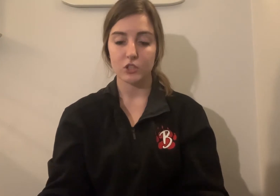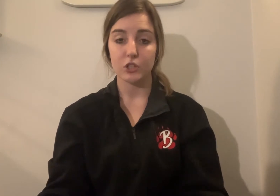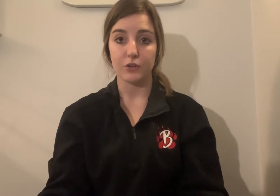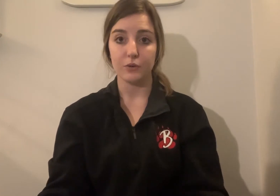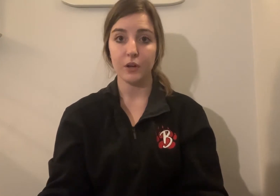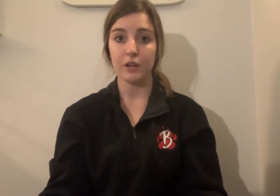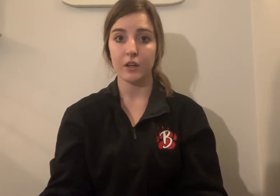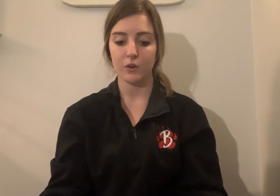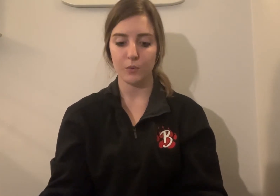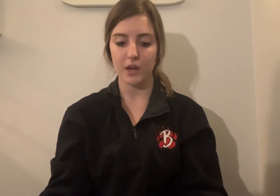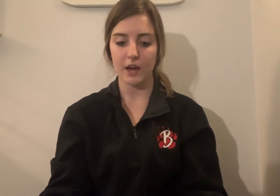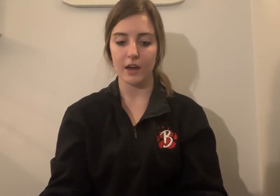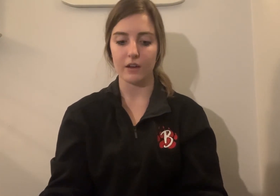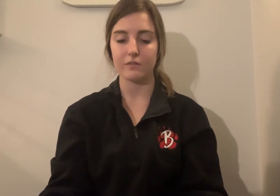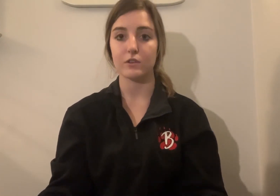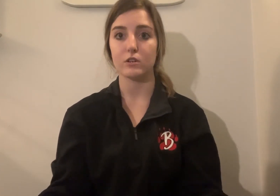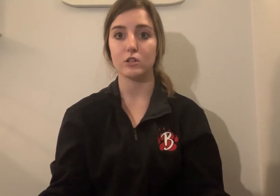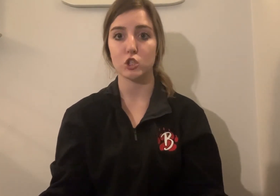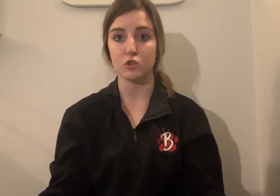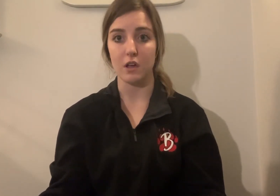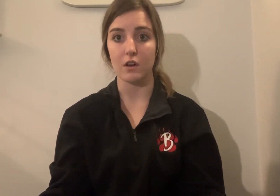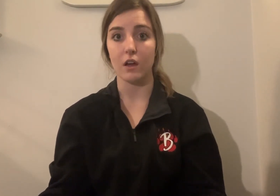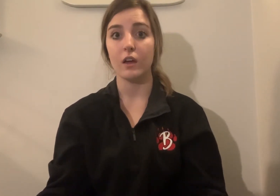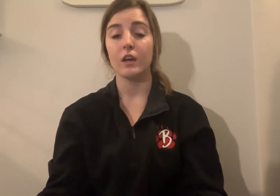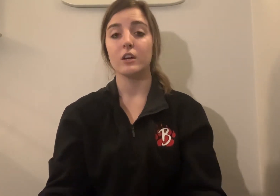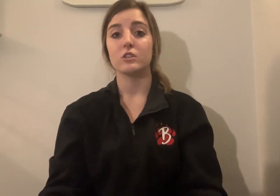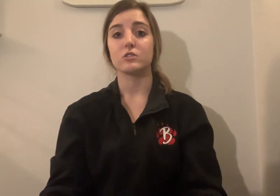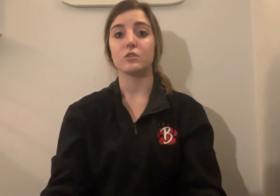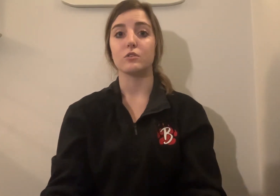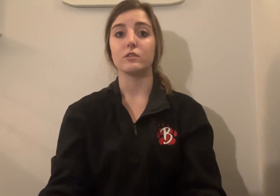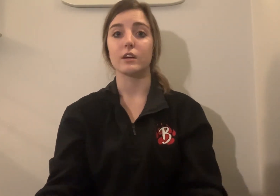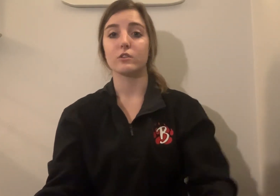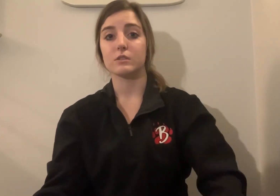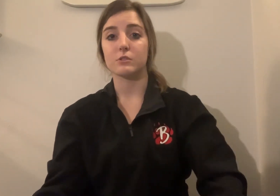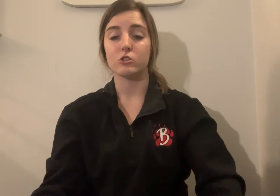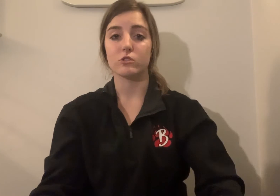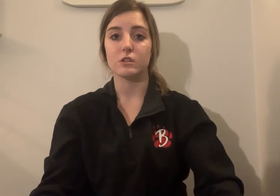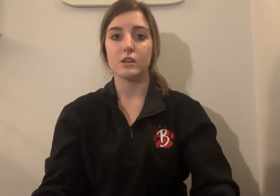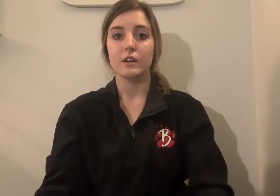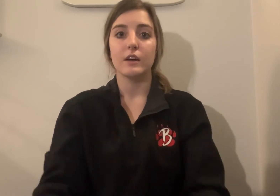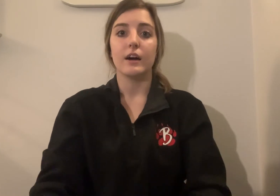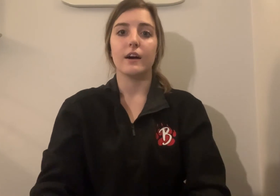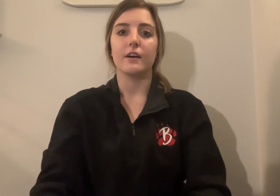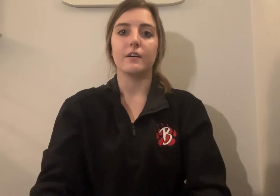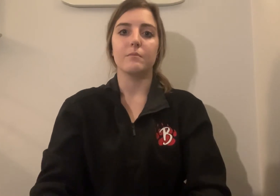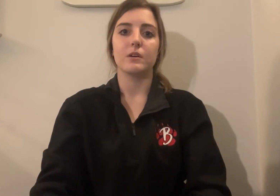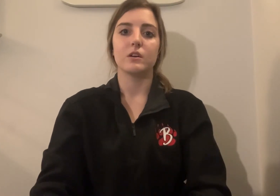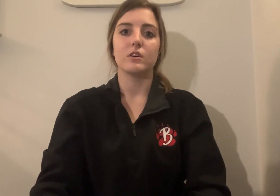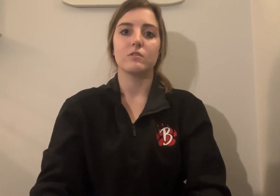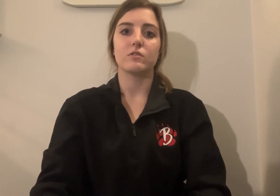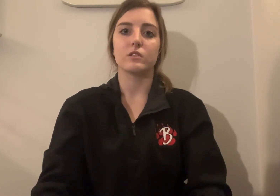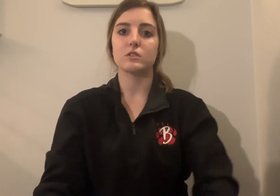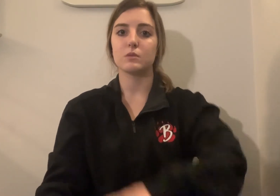So we have a tree, so like a Christmas tree. For this one,